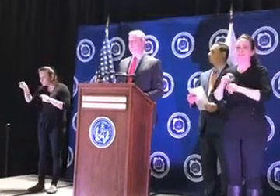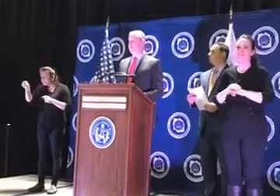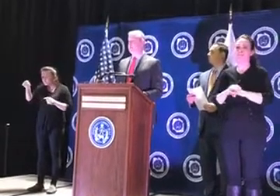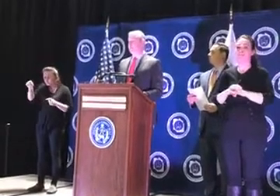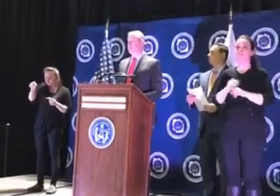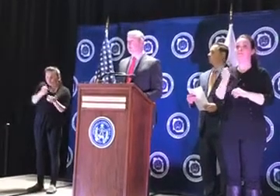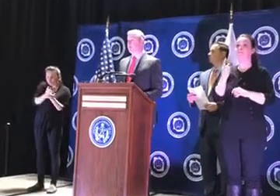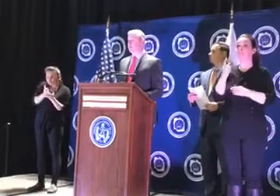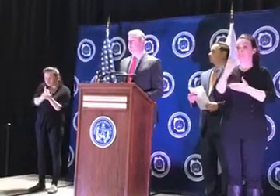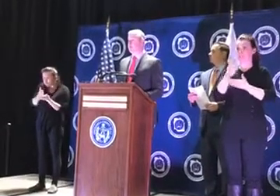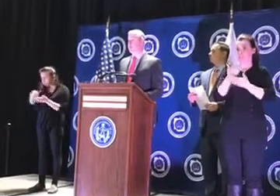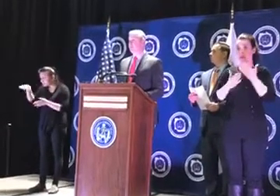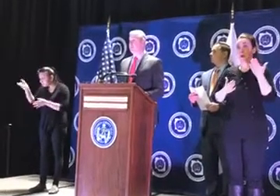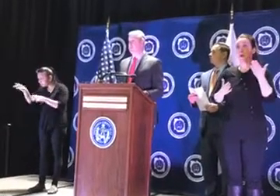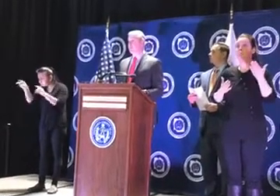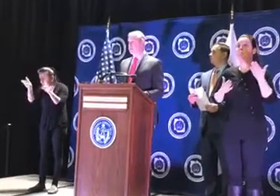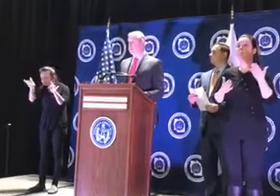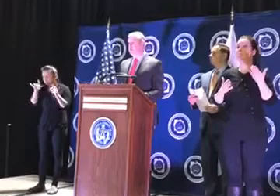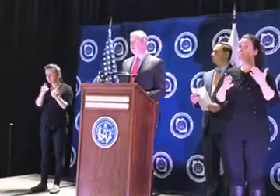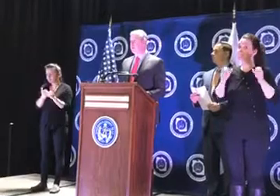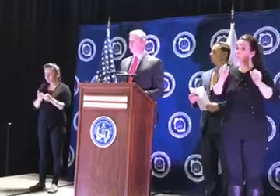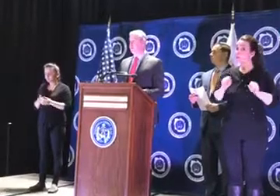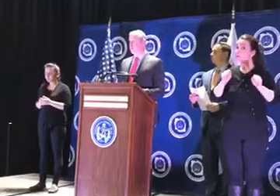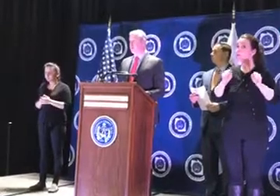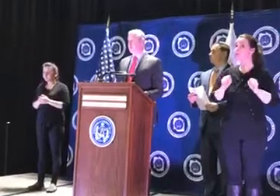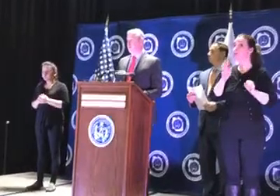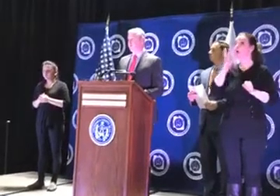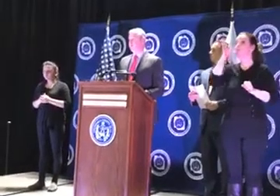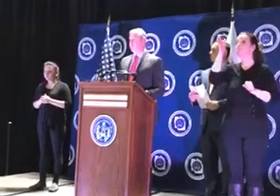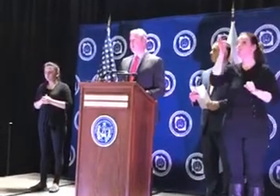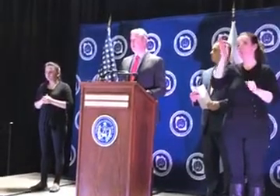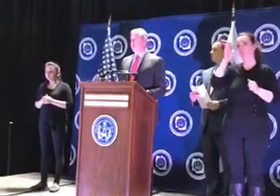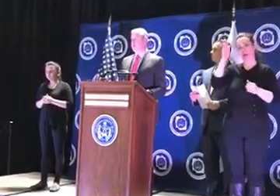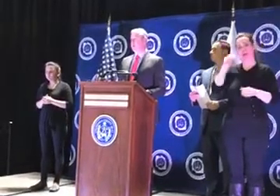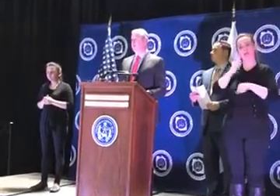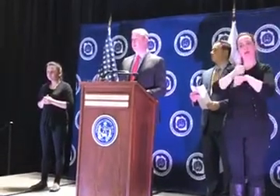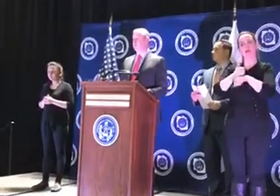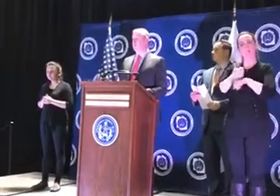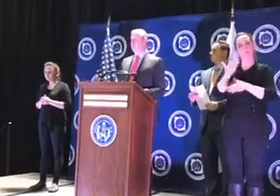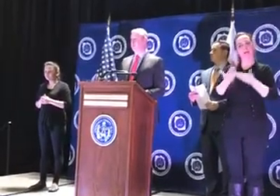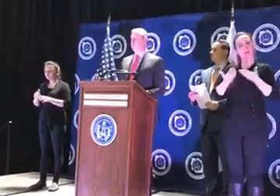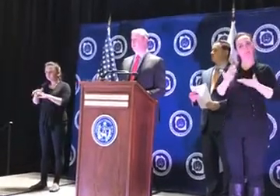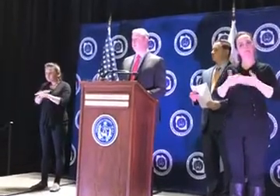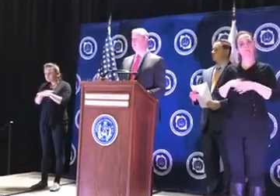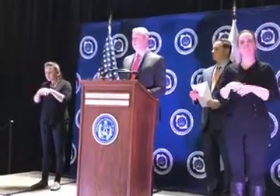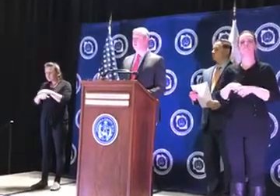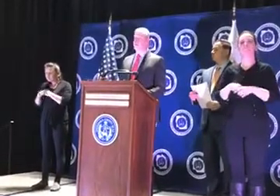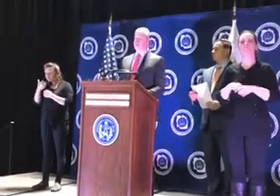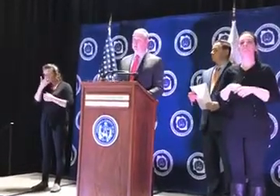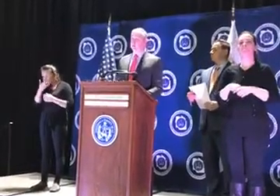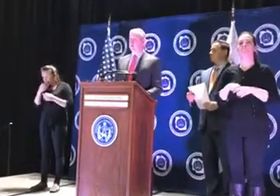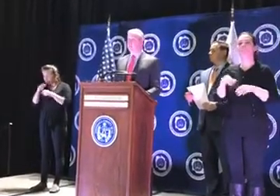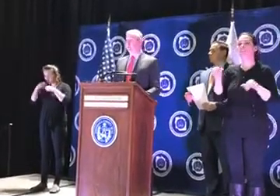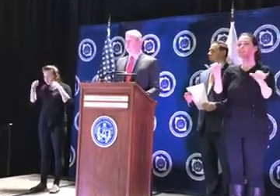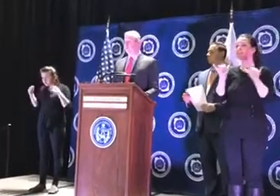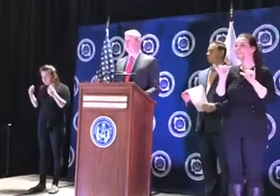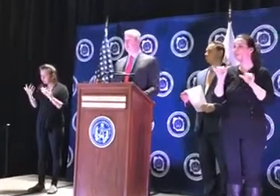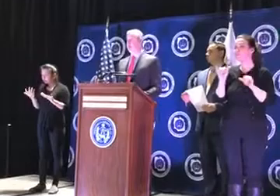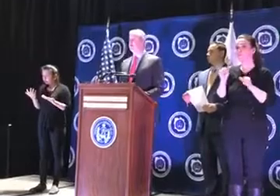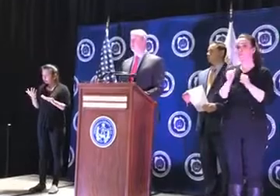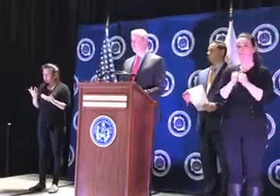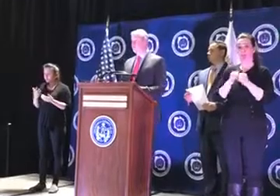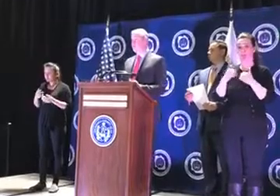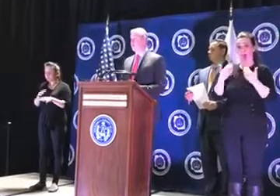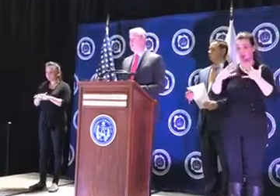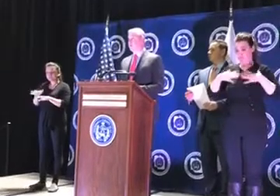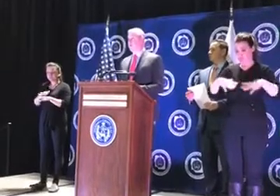us. Just like PPE, the queue is really long. But we are working very hard, and we're lucky to have the government that we